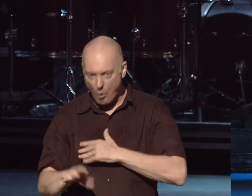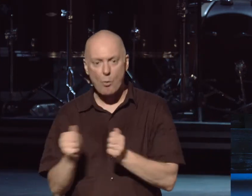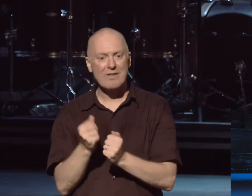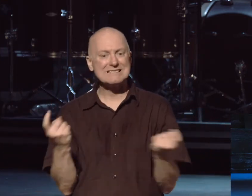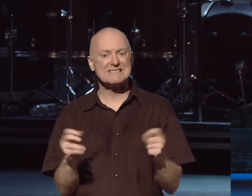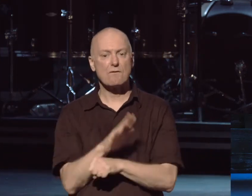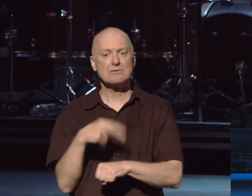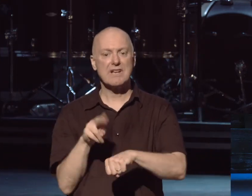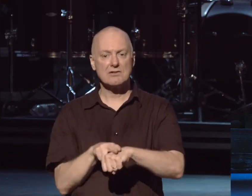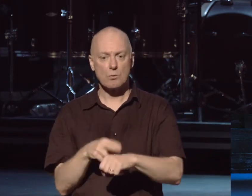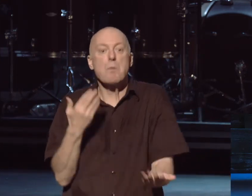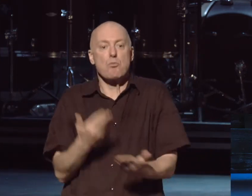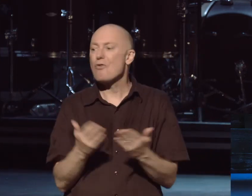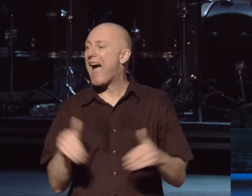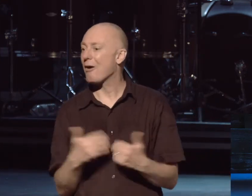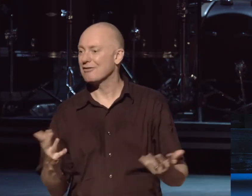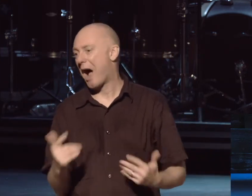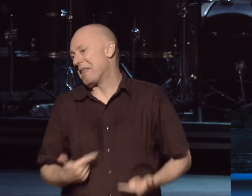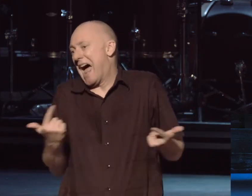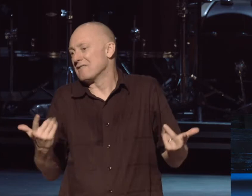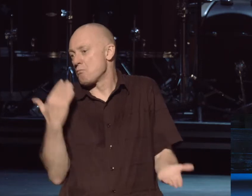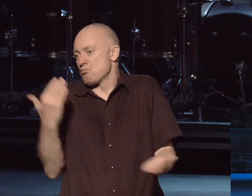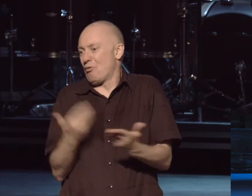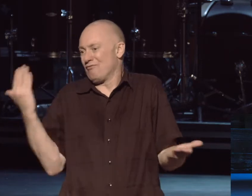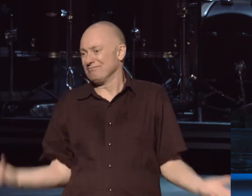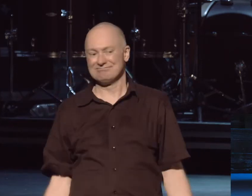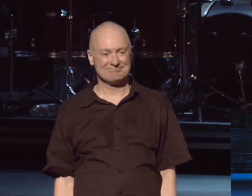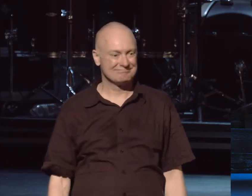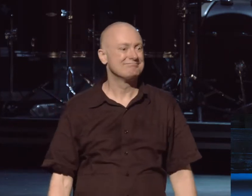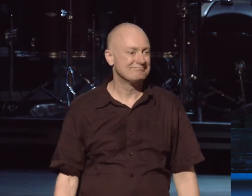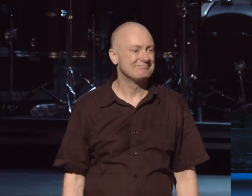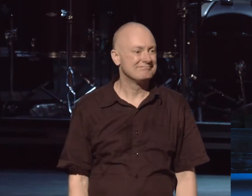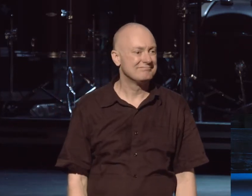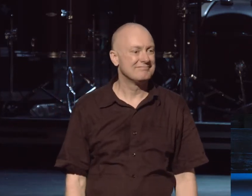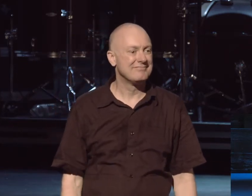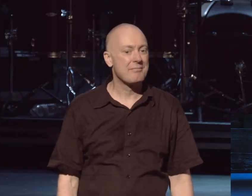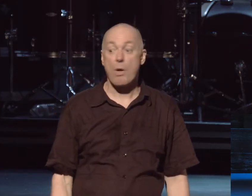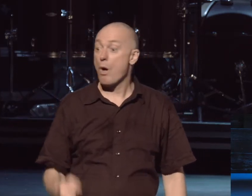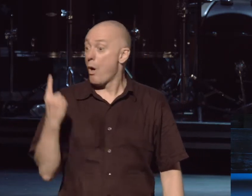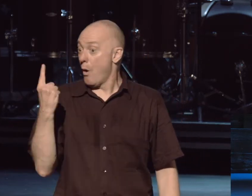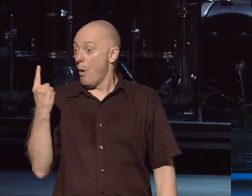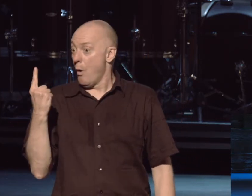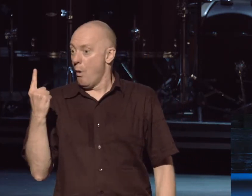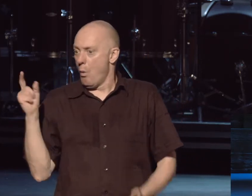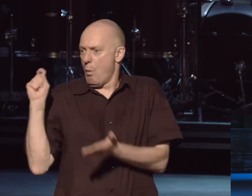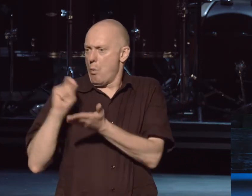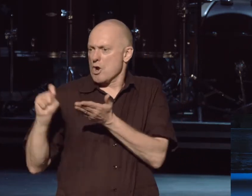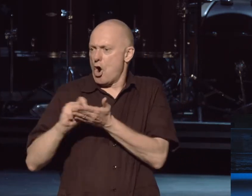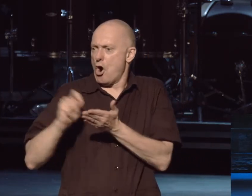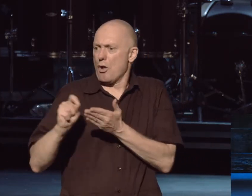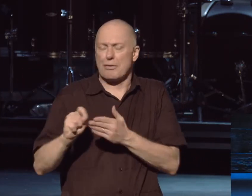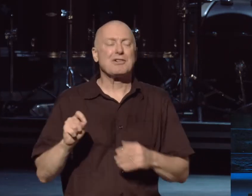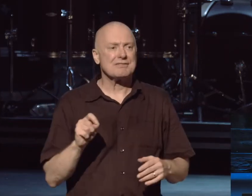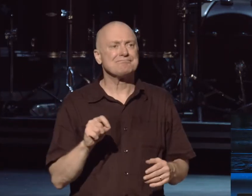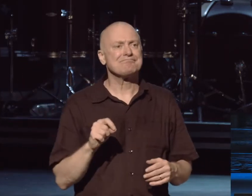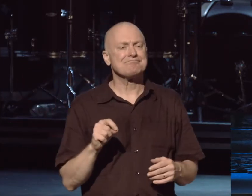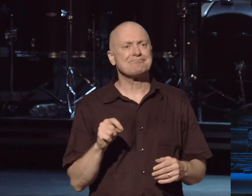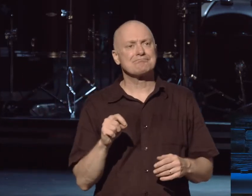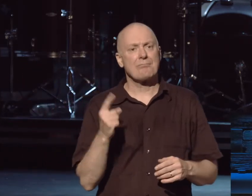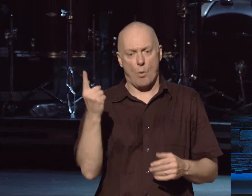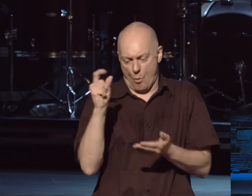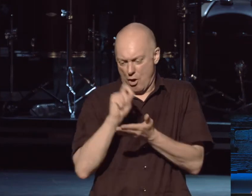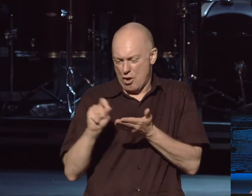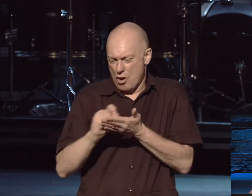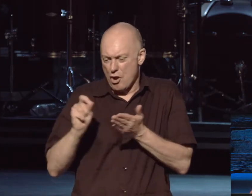it with our lives. You know, G.K. Chesterton, great author of the late 19th century, earliest 20th century, in response